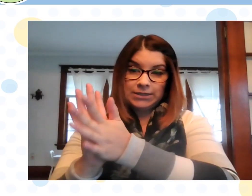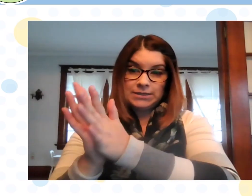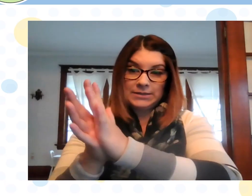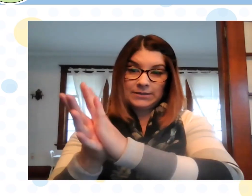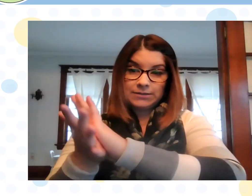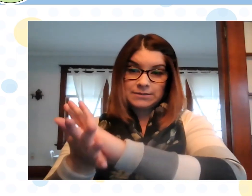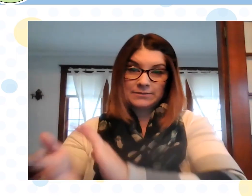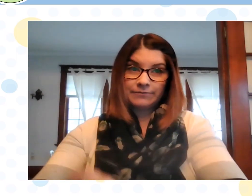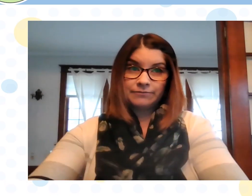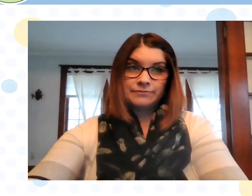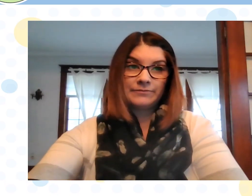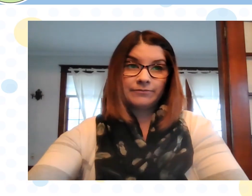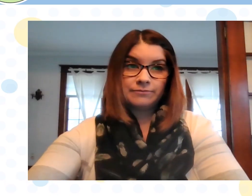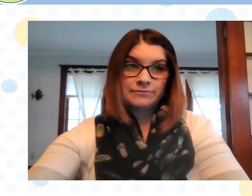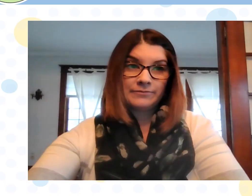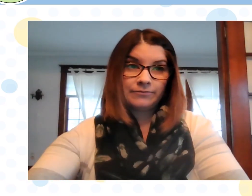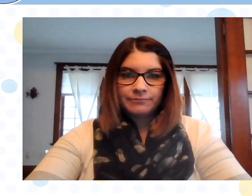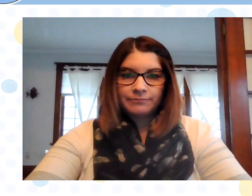Cheese.